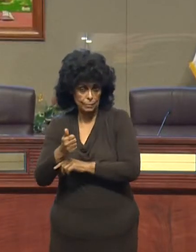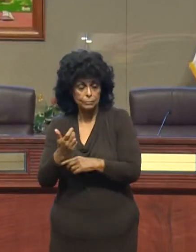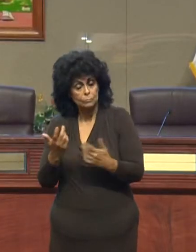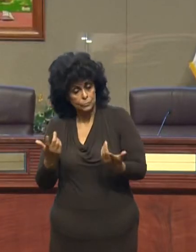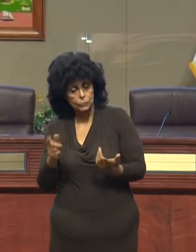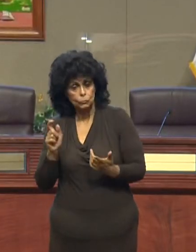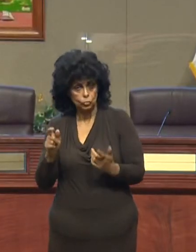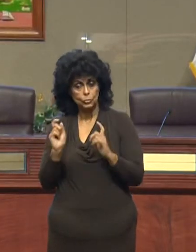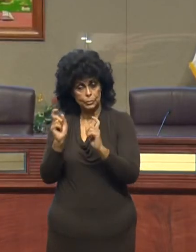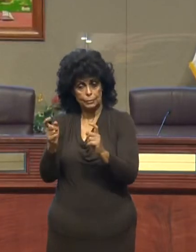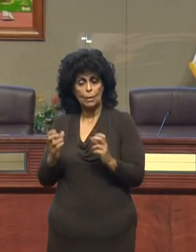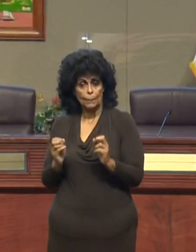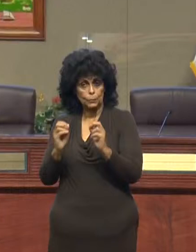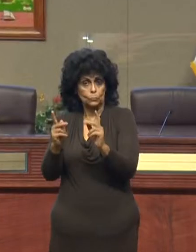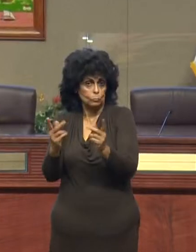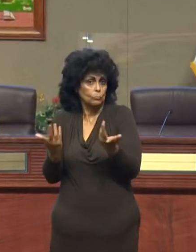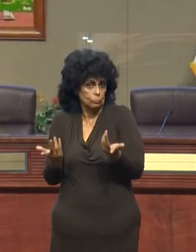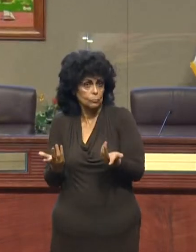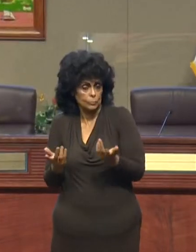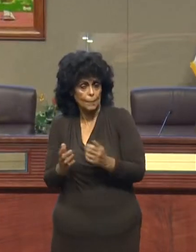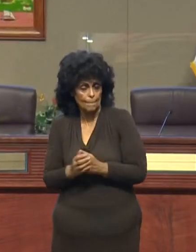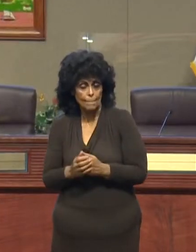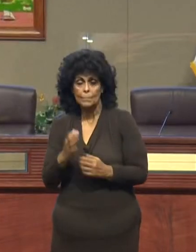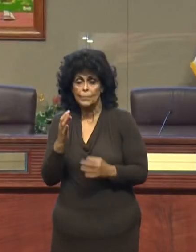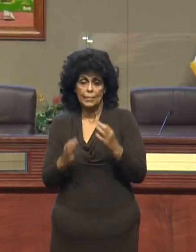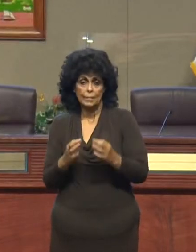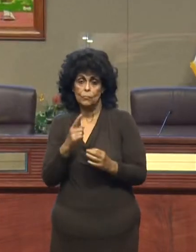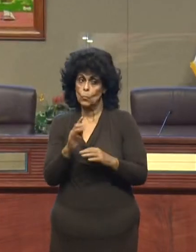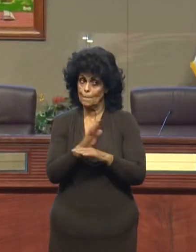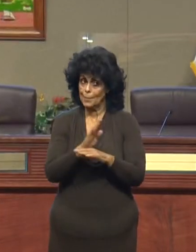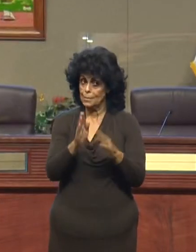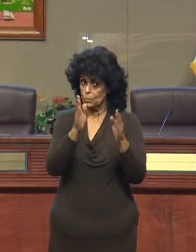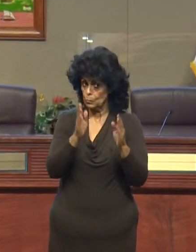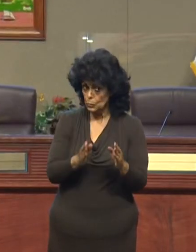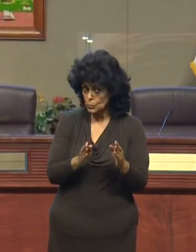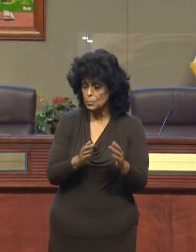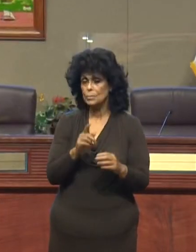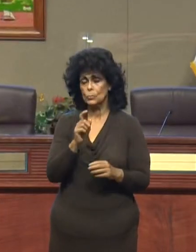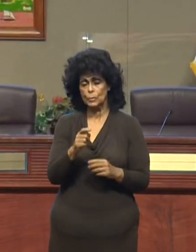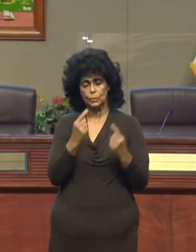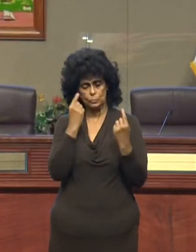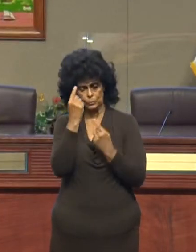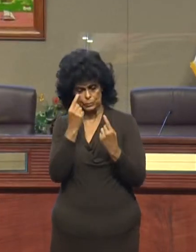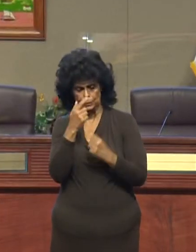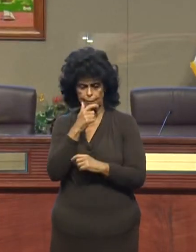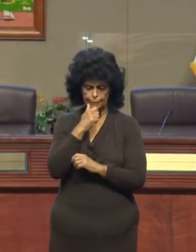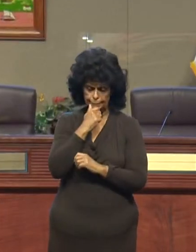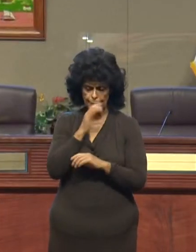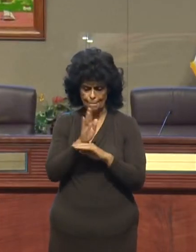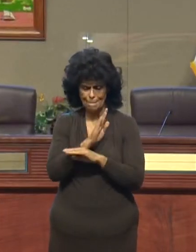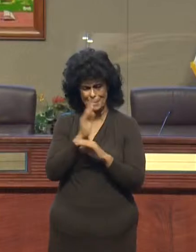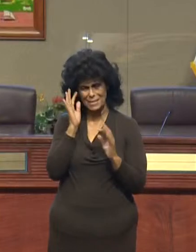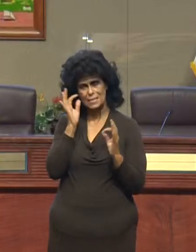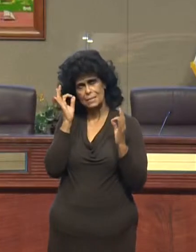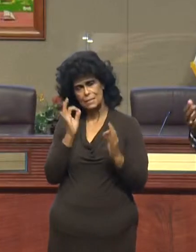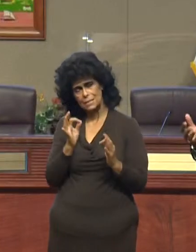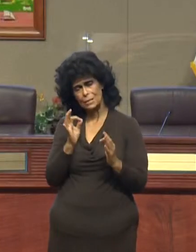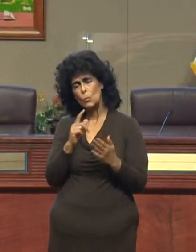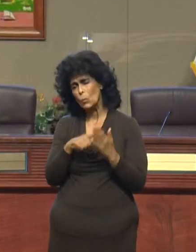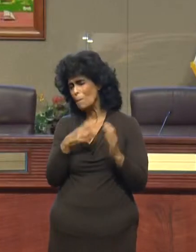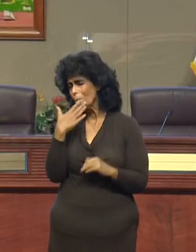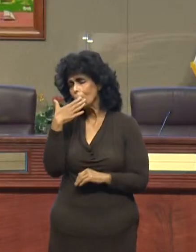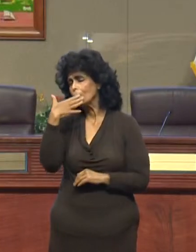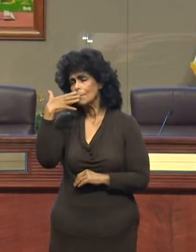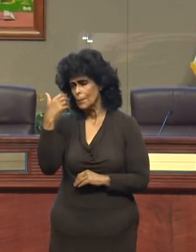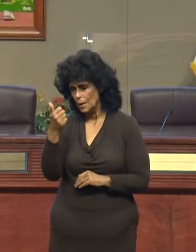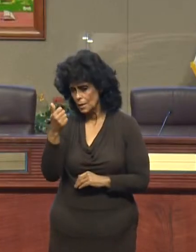to do that. And so if you're a business person, you have to make some business decisions that's in the best interest